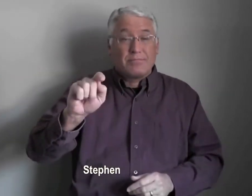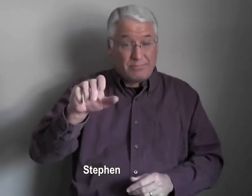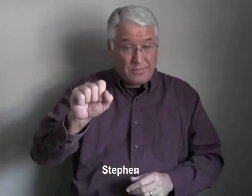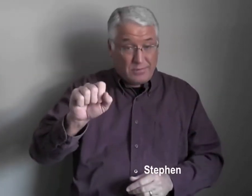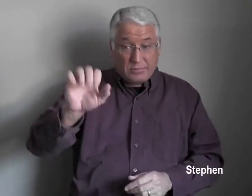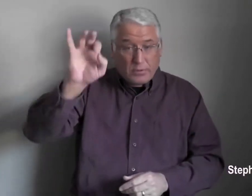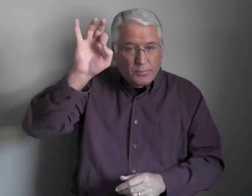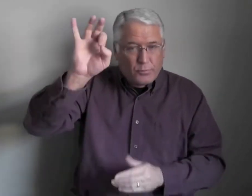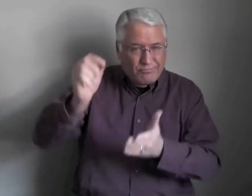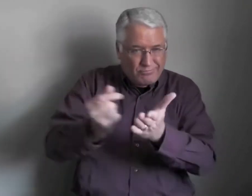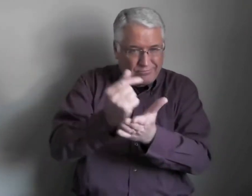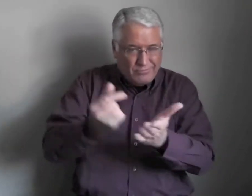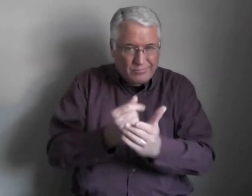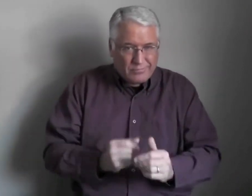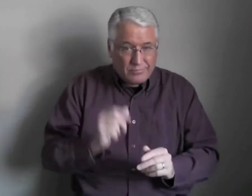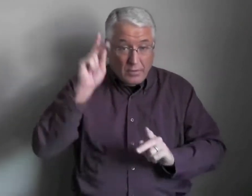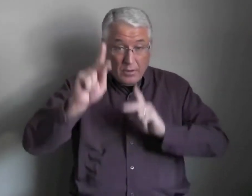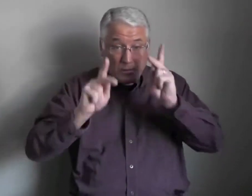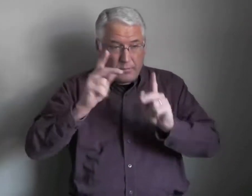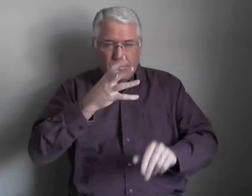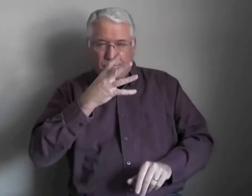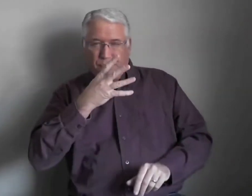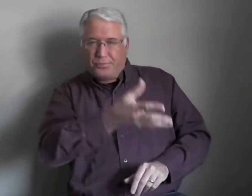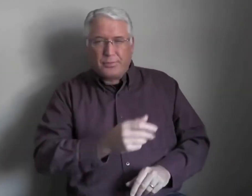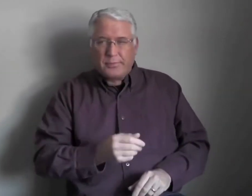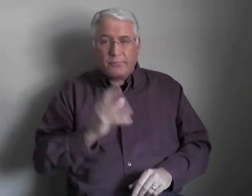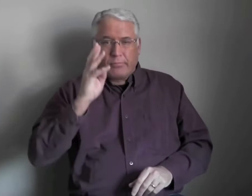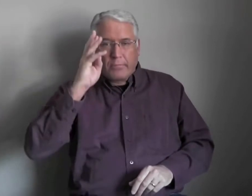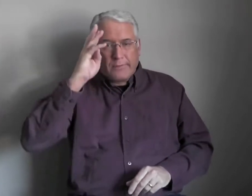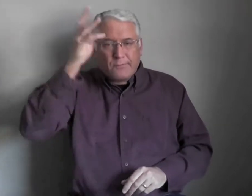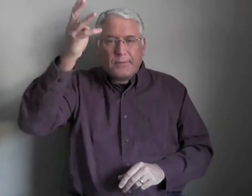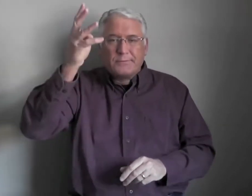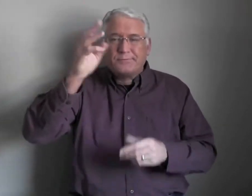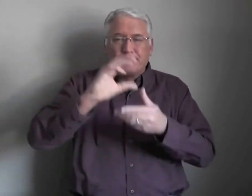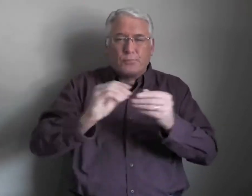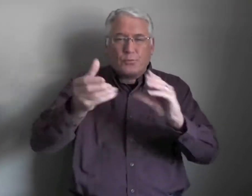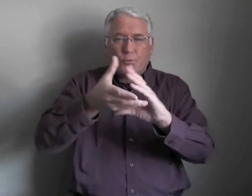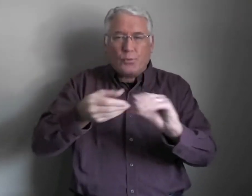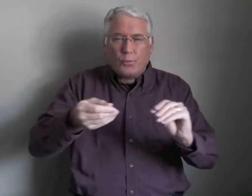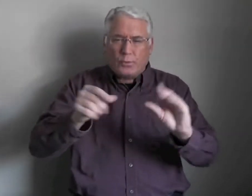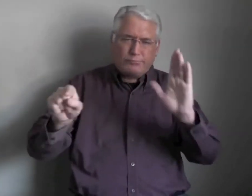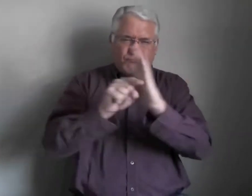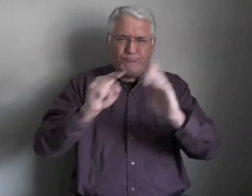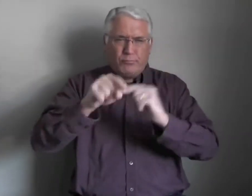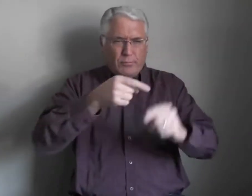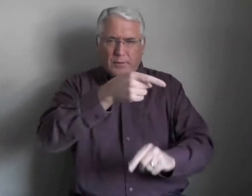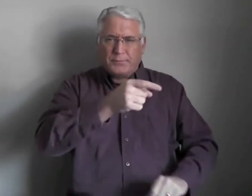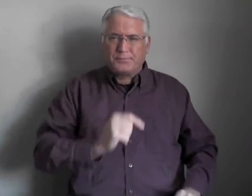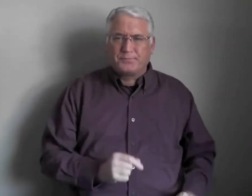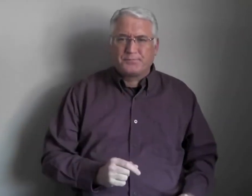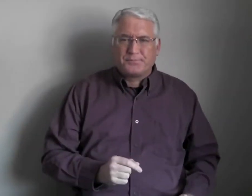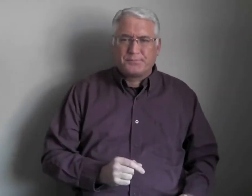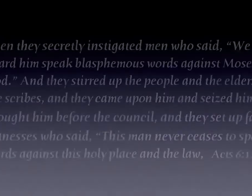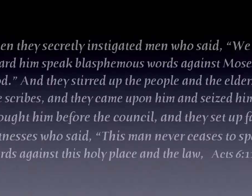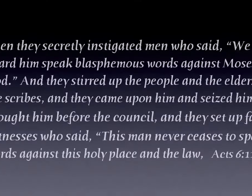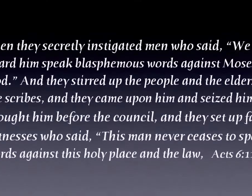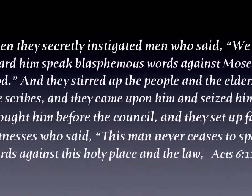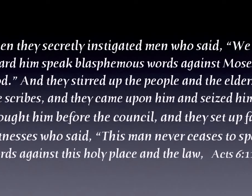was a preacher that we read about in the Bible, and people hated him. They invented lies about him. Then they